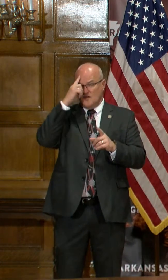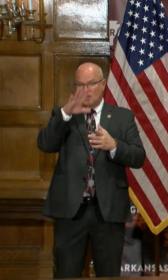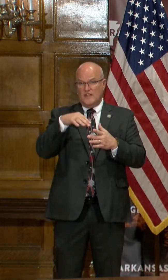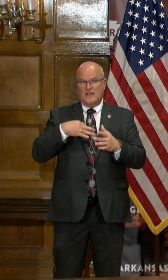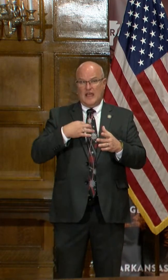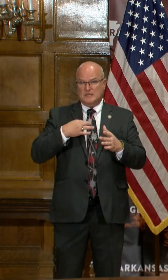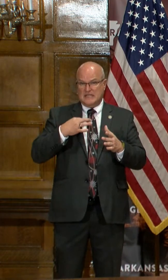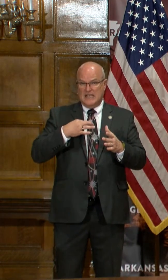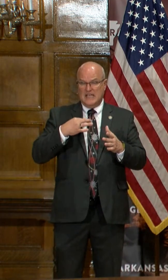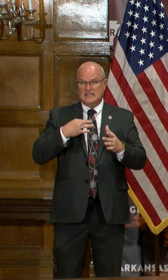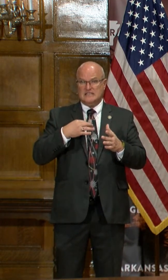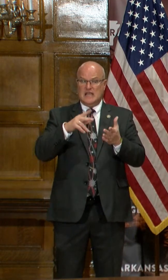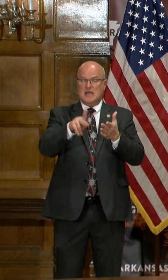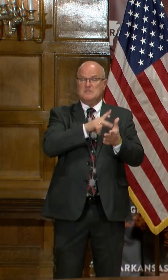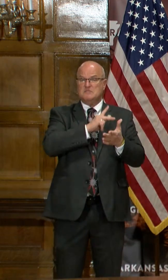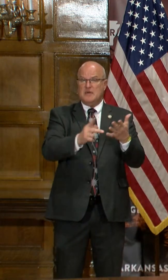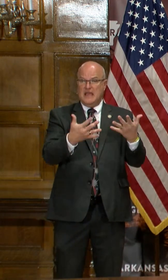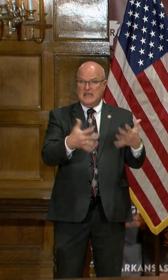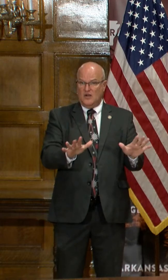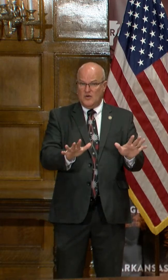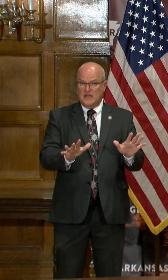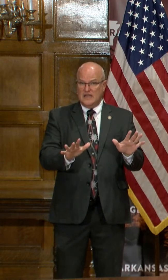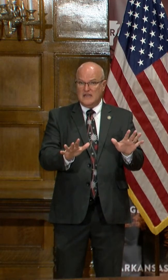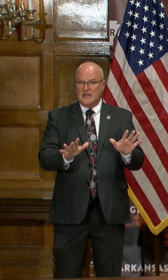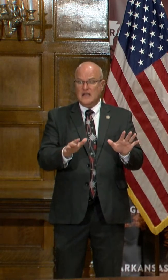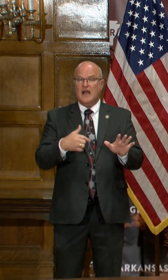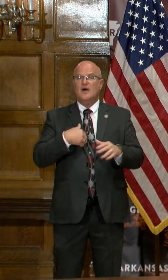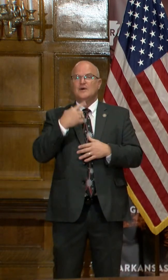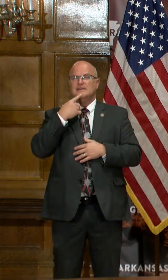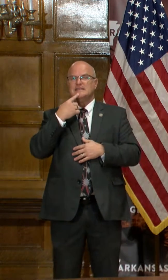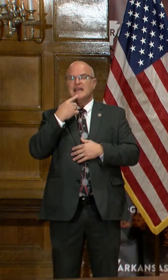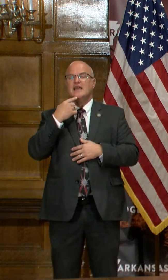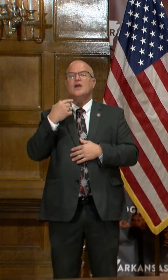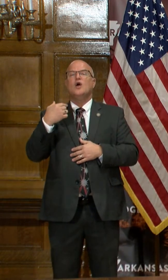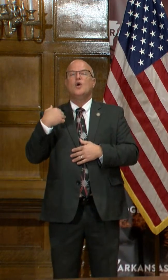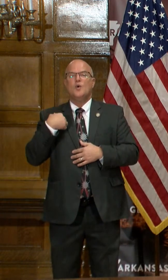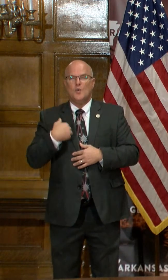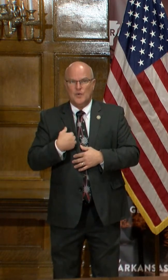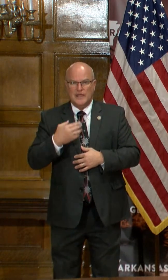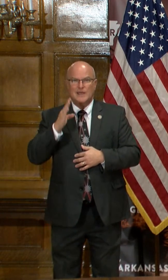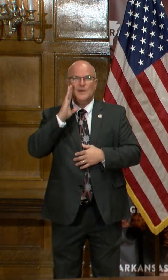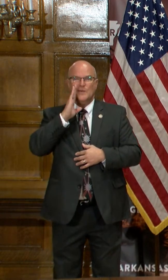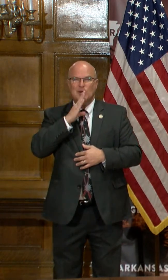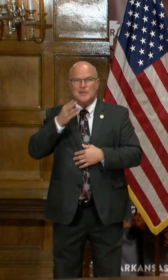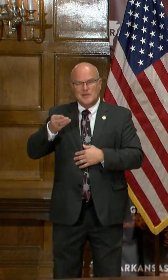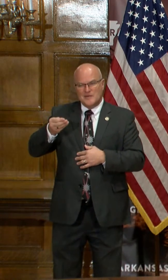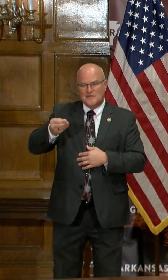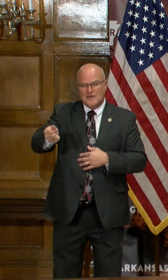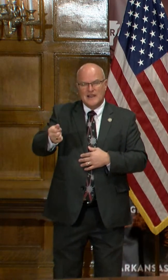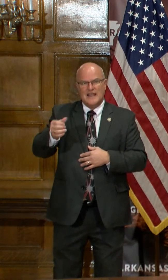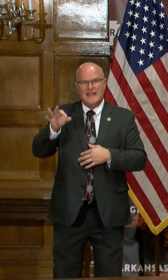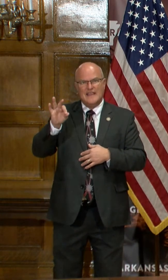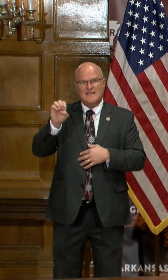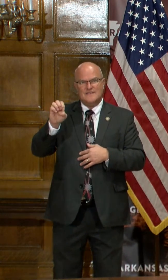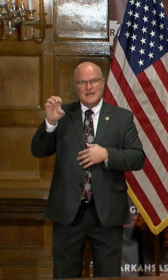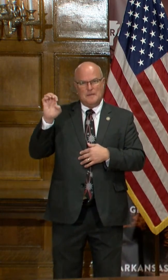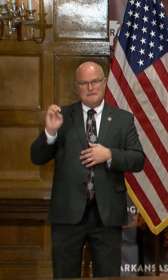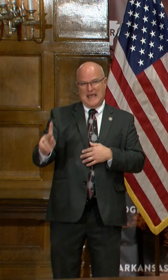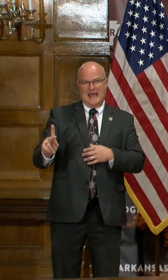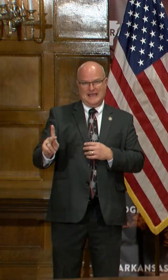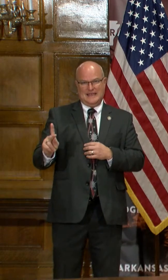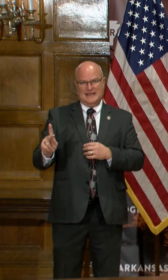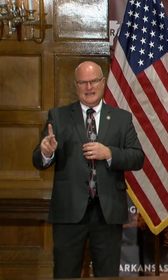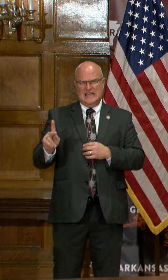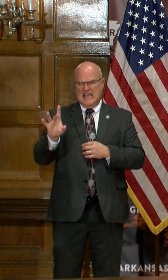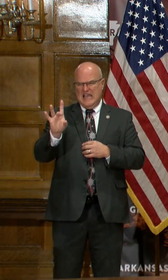their application and paid their fee. I want to say that we will be refunding that application fee for